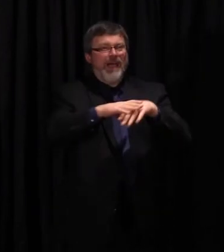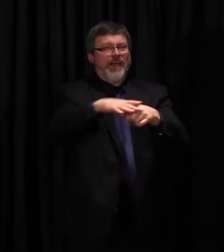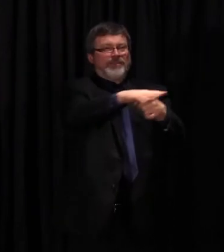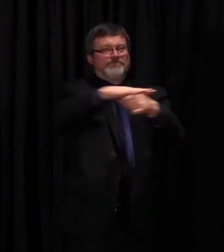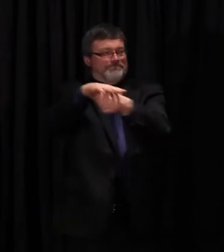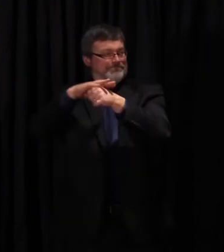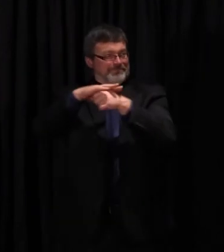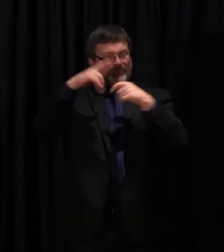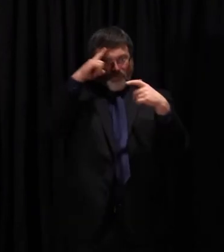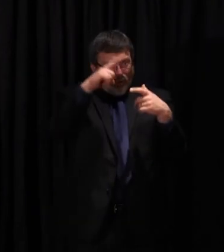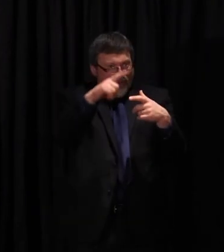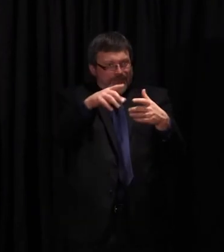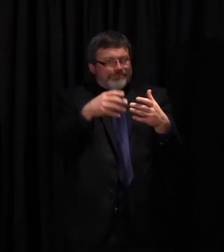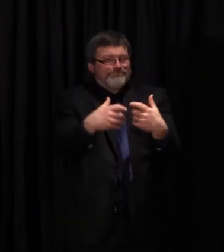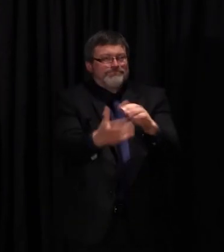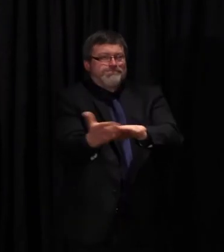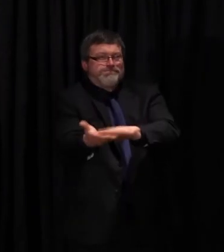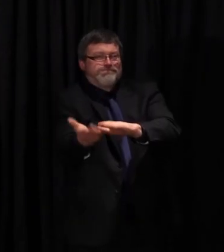economic activity.